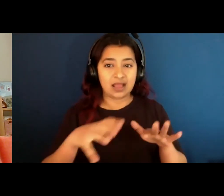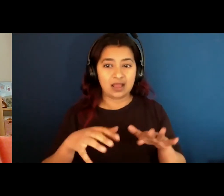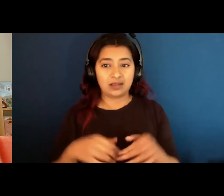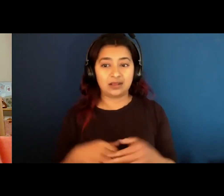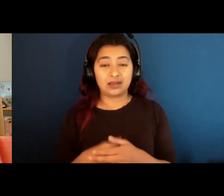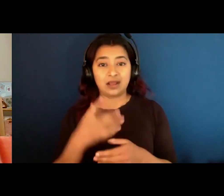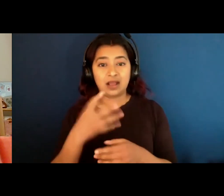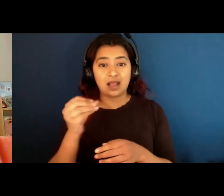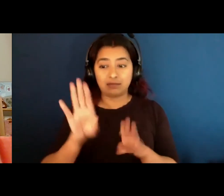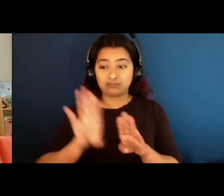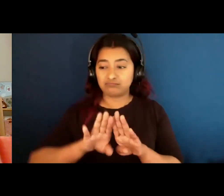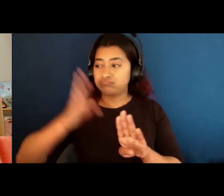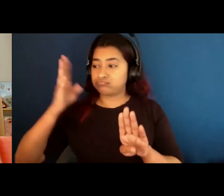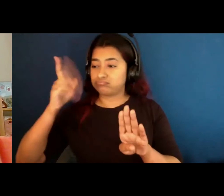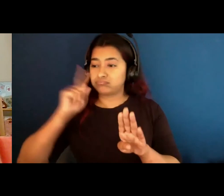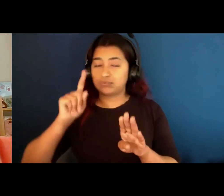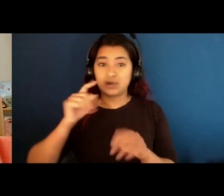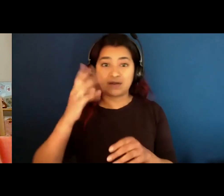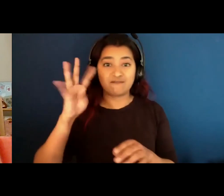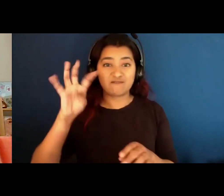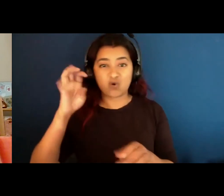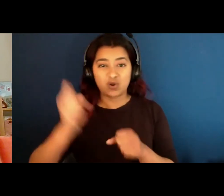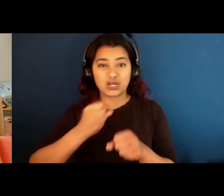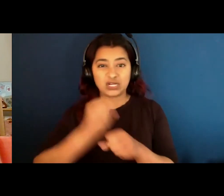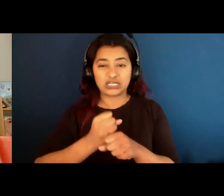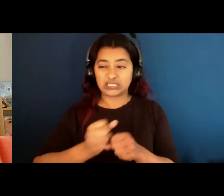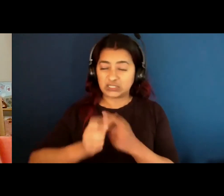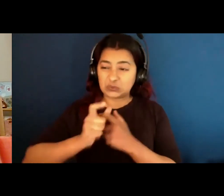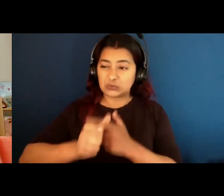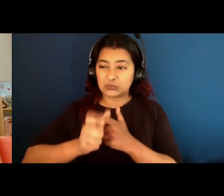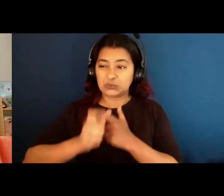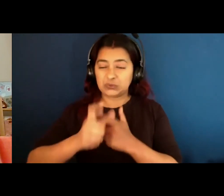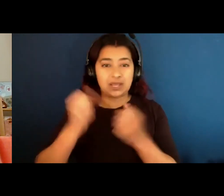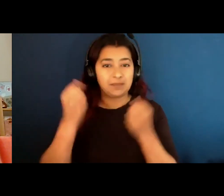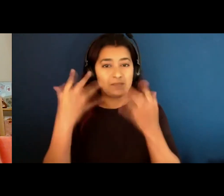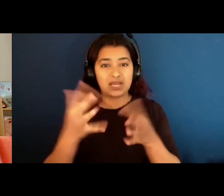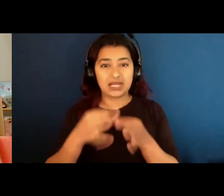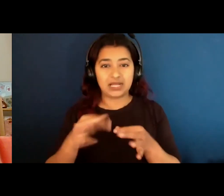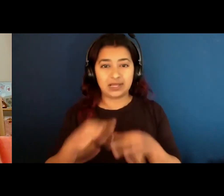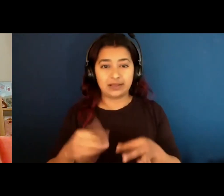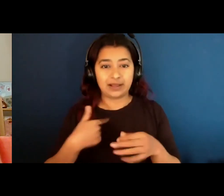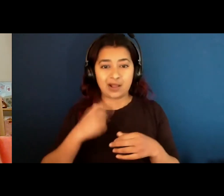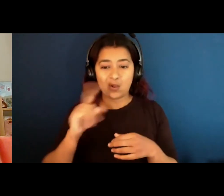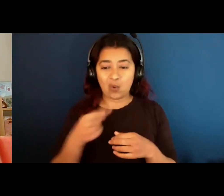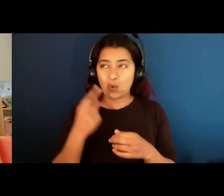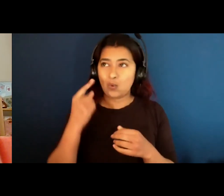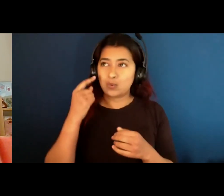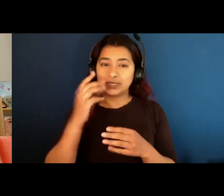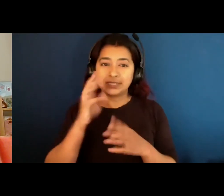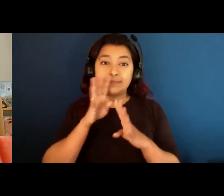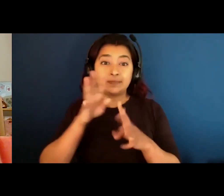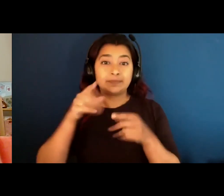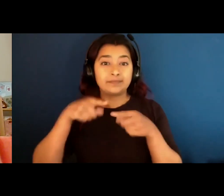4 centuries of running and a fistful of secret languages I only speak in my dreams.